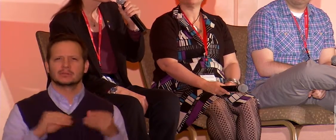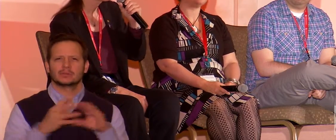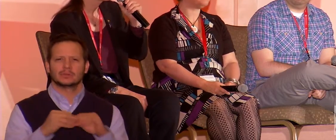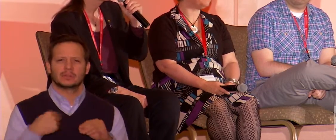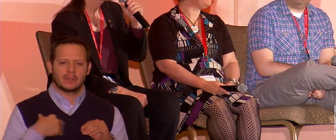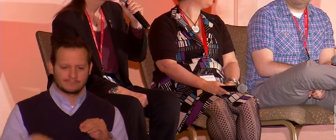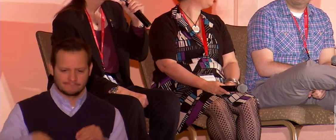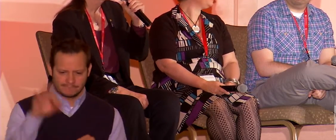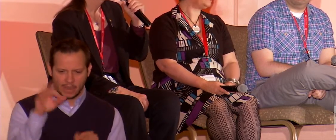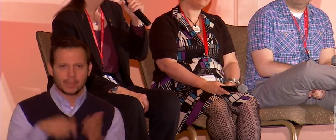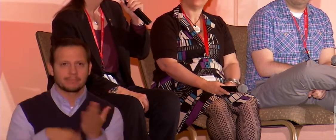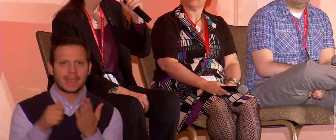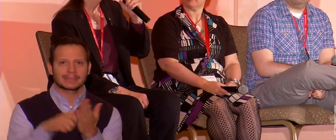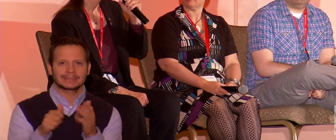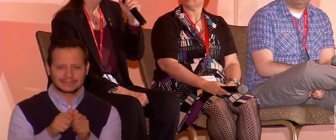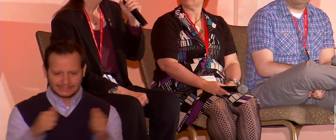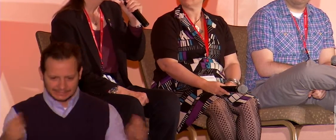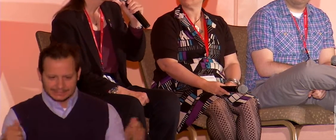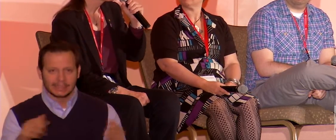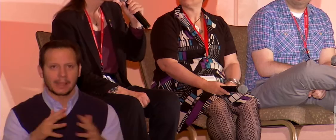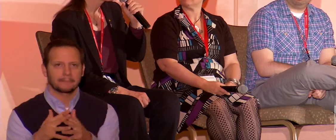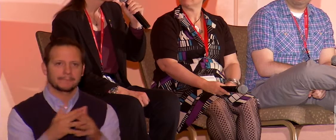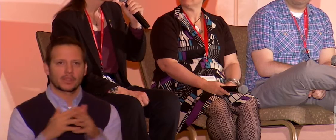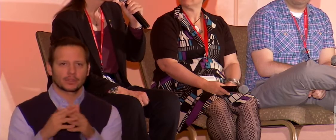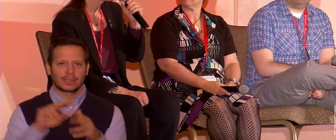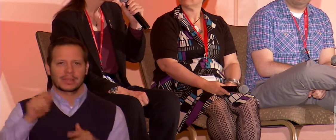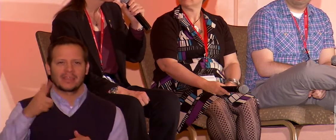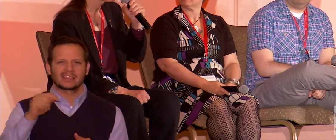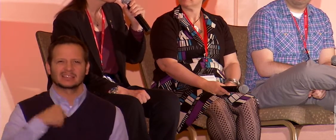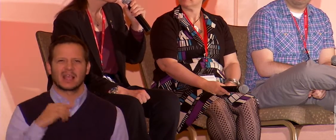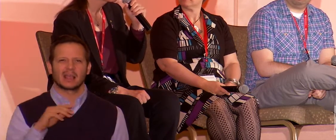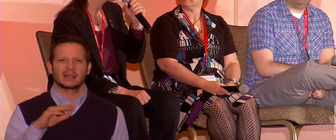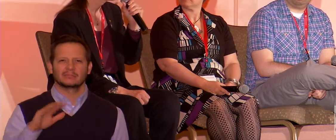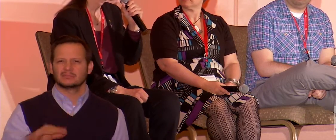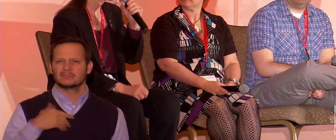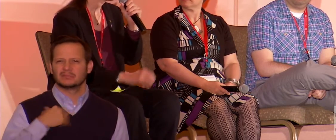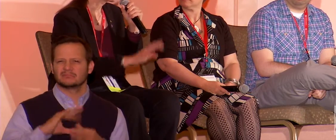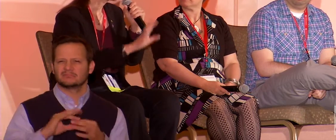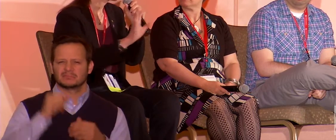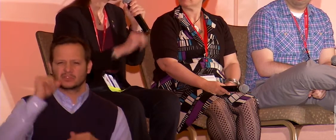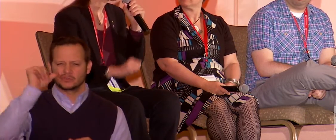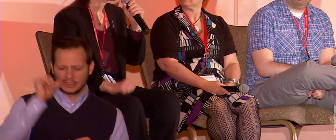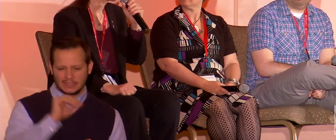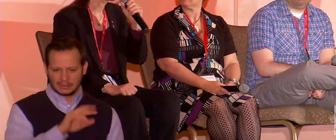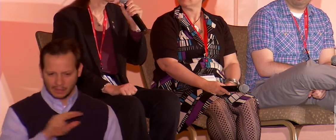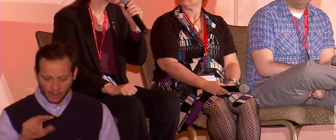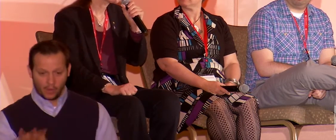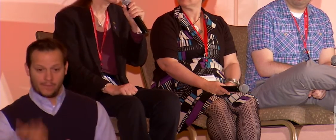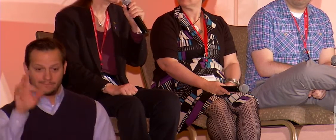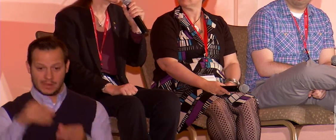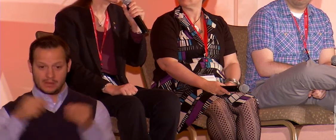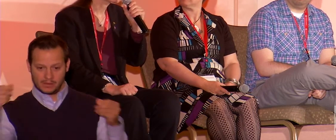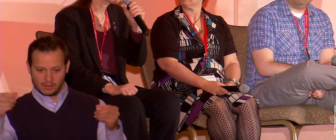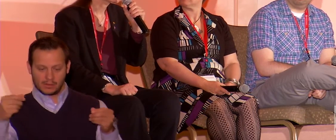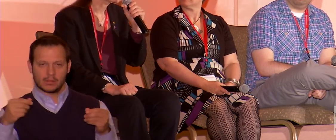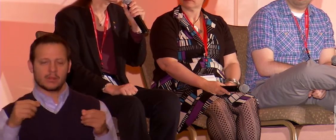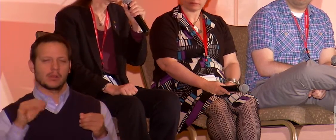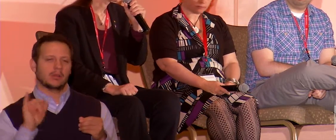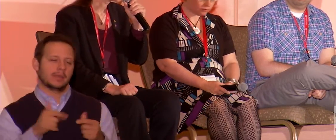Atheist magazine, that was a very important point, because certainly by then I'd been through, as again so many of